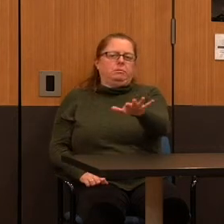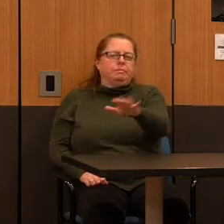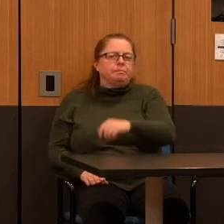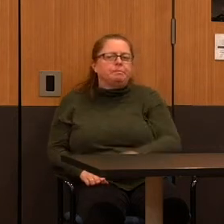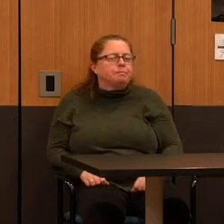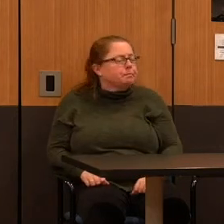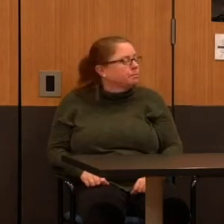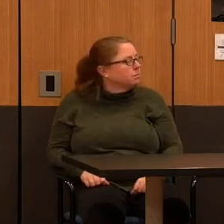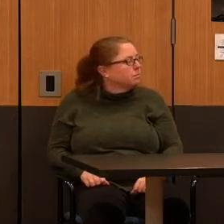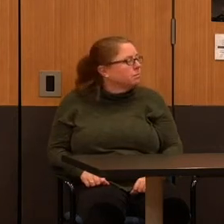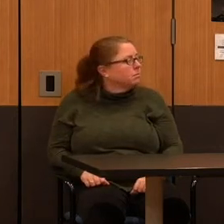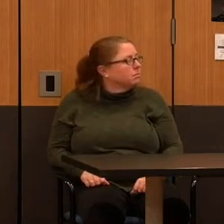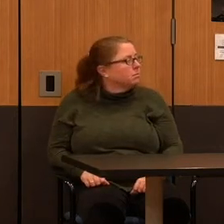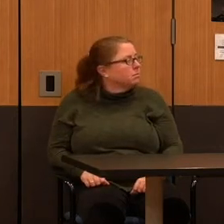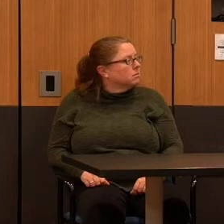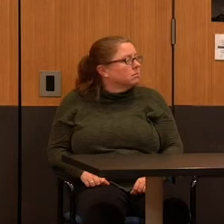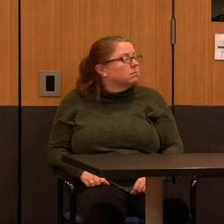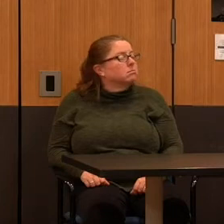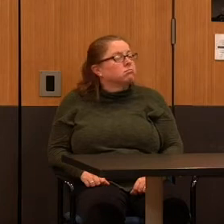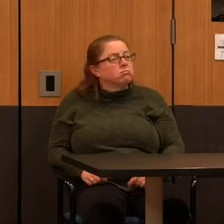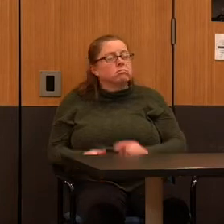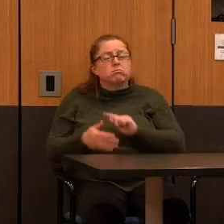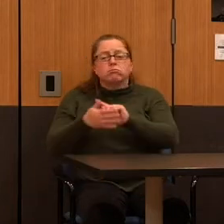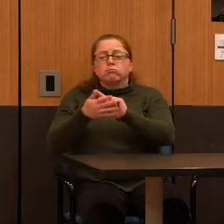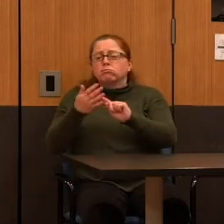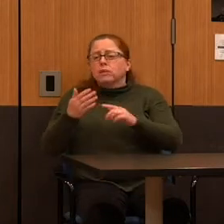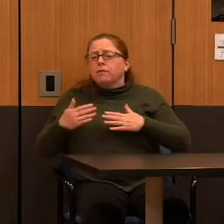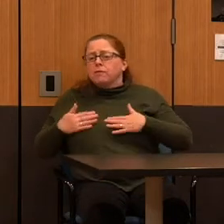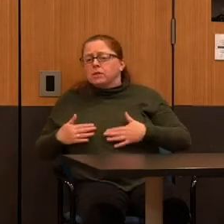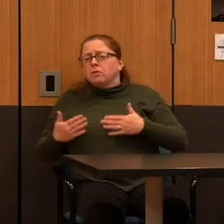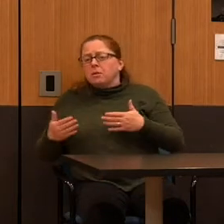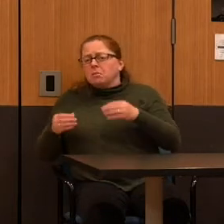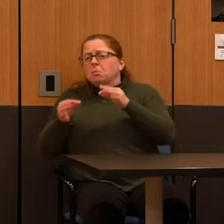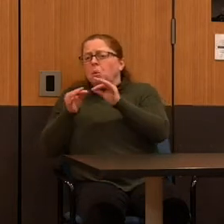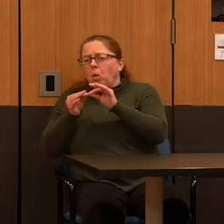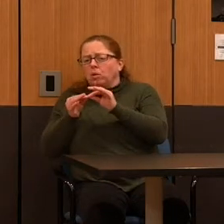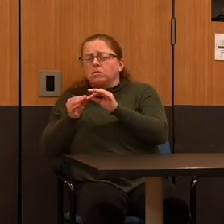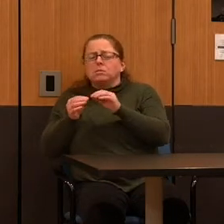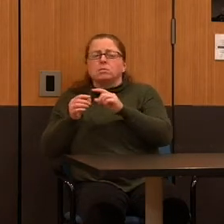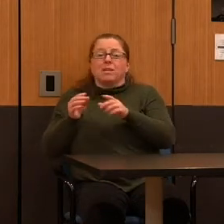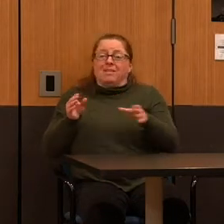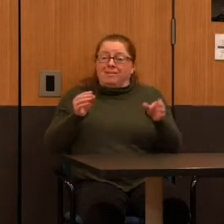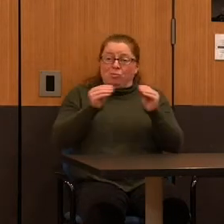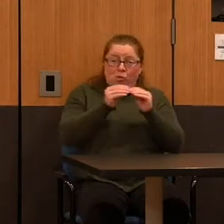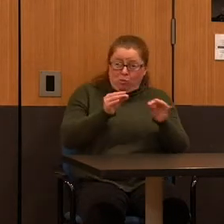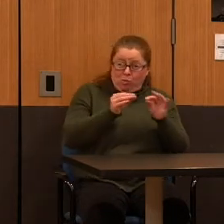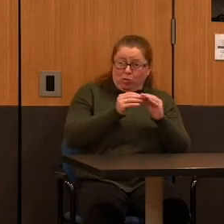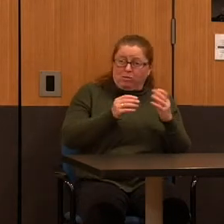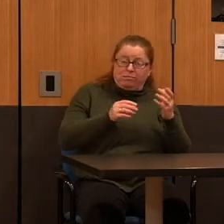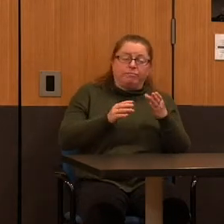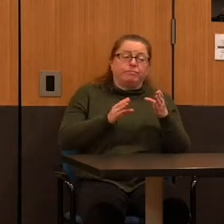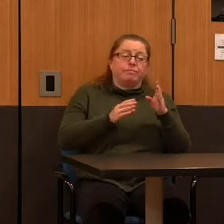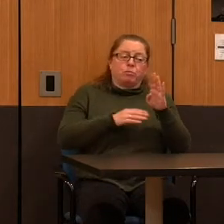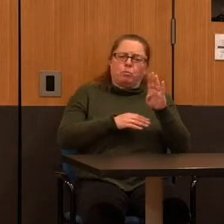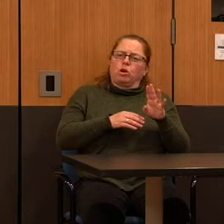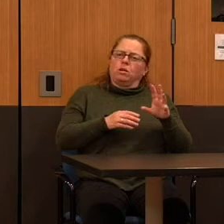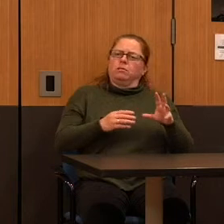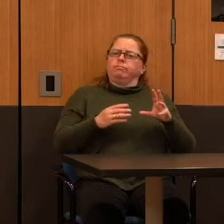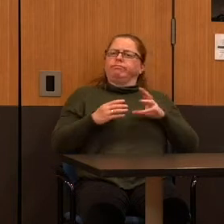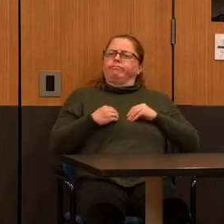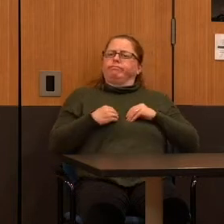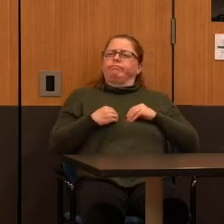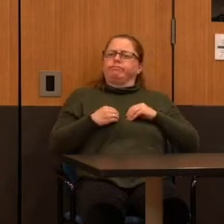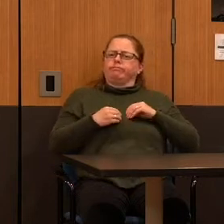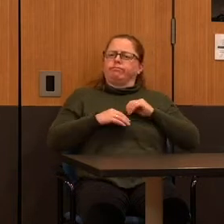Maybe even more important than these physical things of the ramps, of the curb cuts, is that the city also adopted a resolution